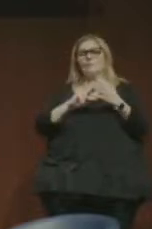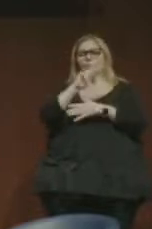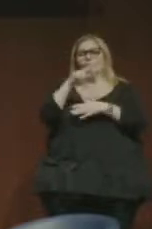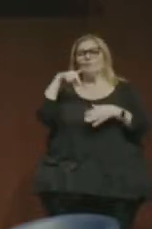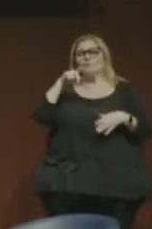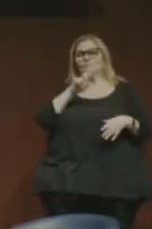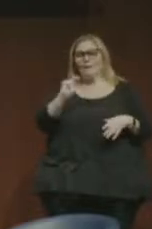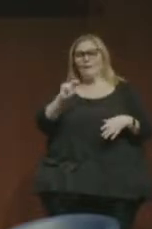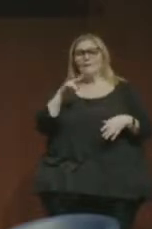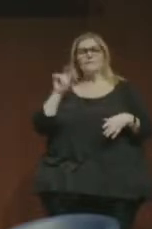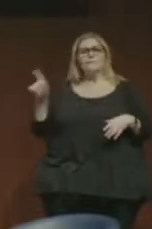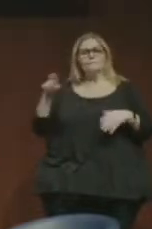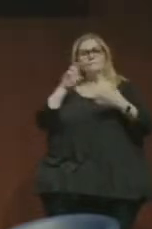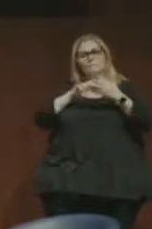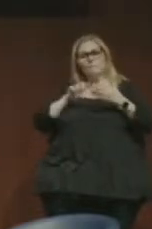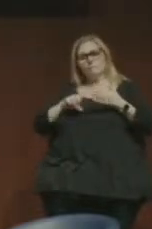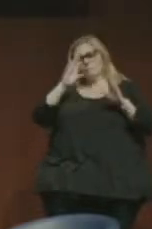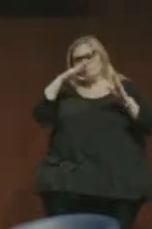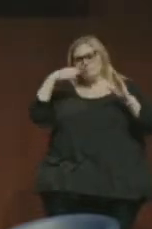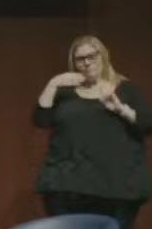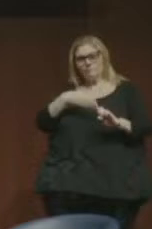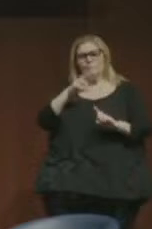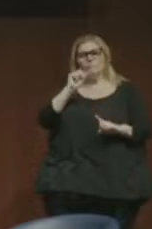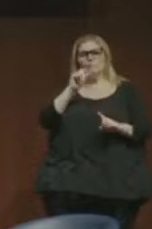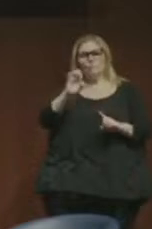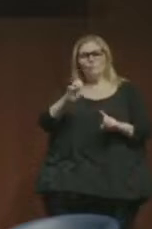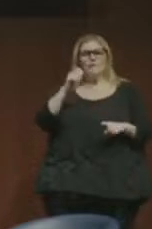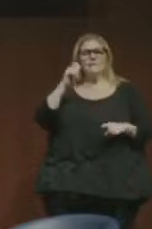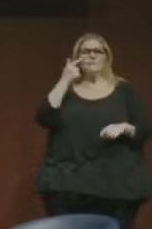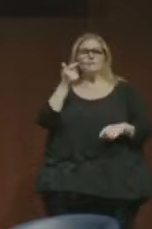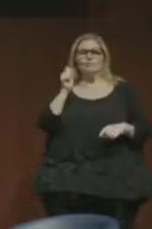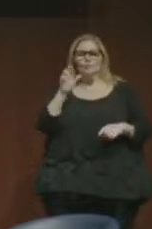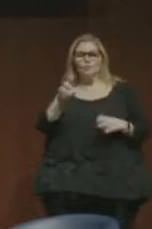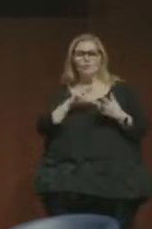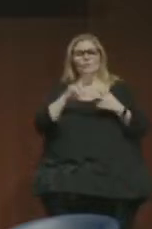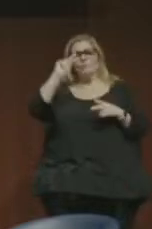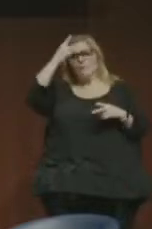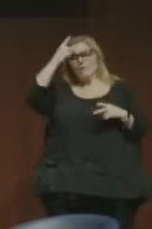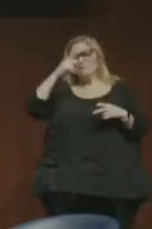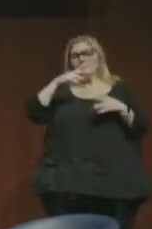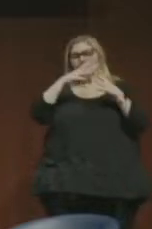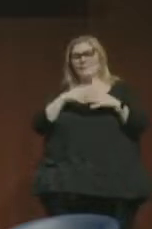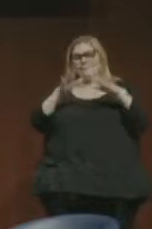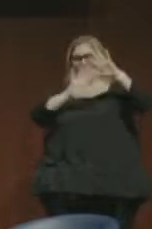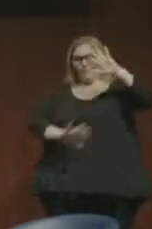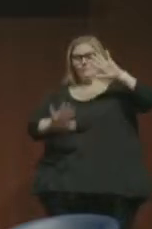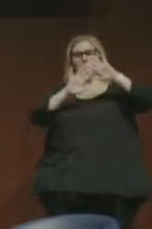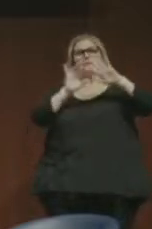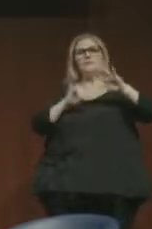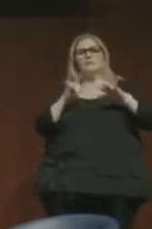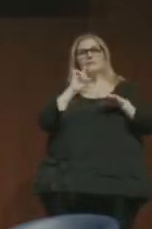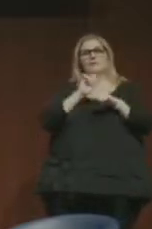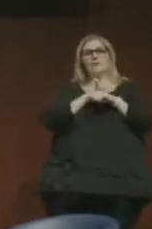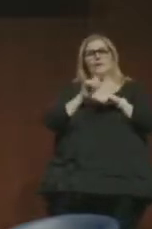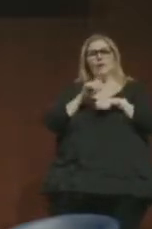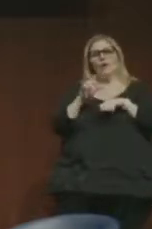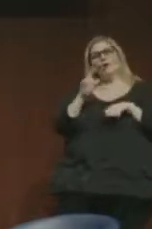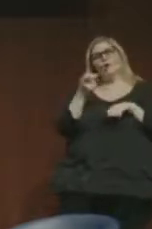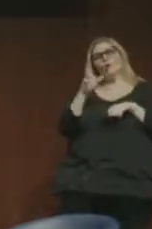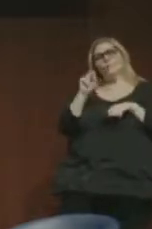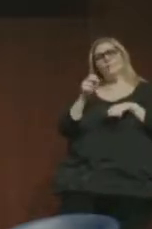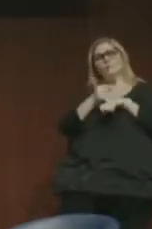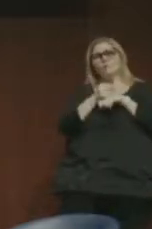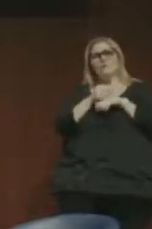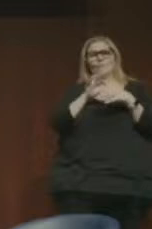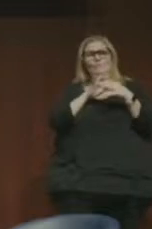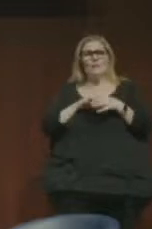Pennsylvania. Her research is focused on race, gender, and politics in the Americas, urban geography and questions of